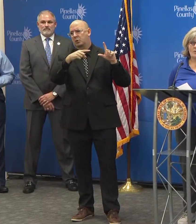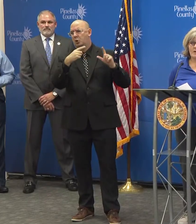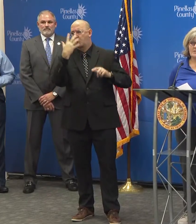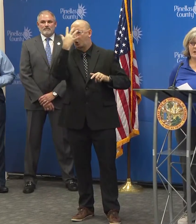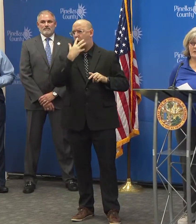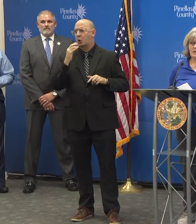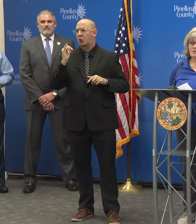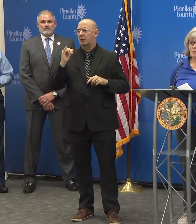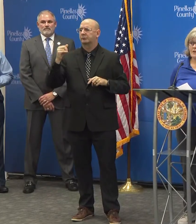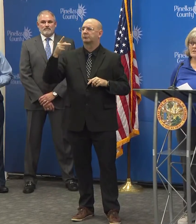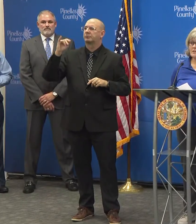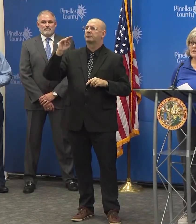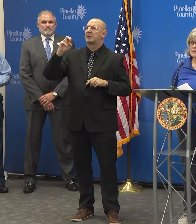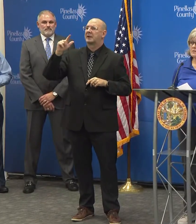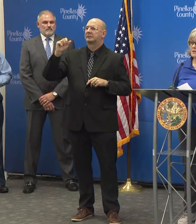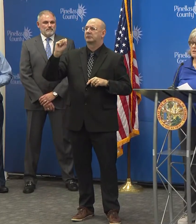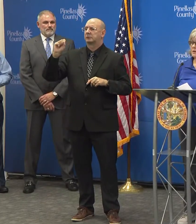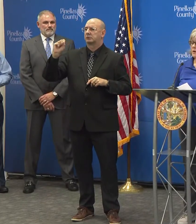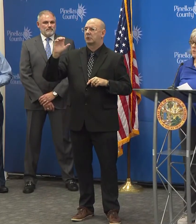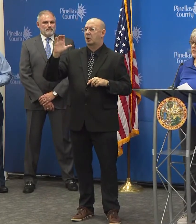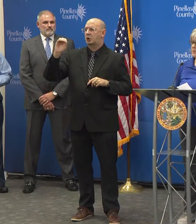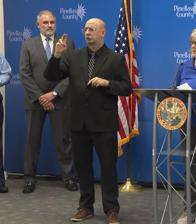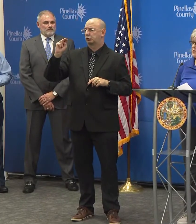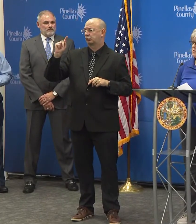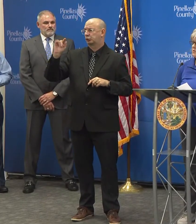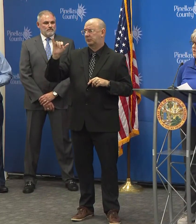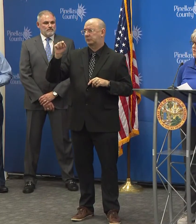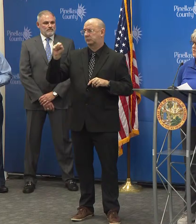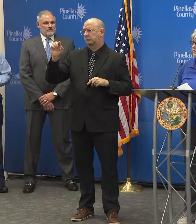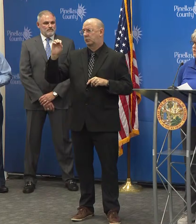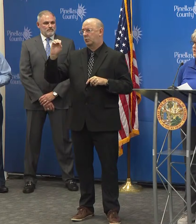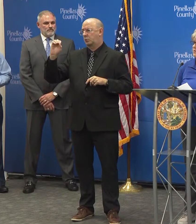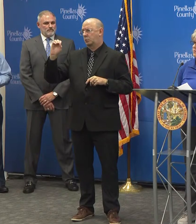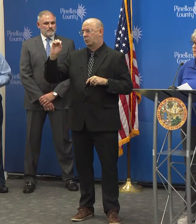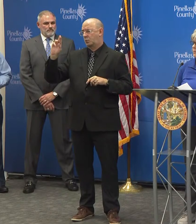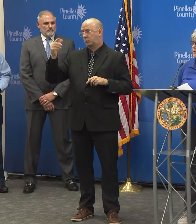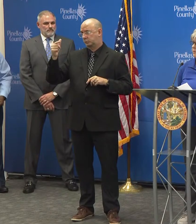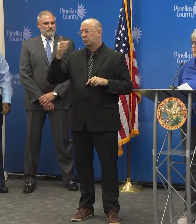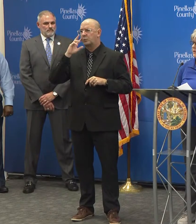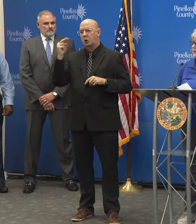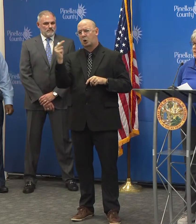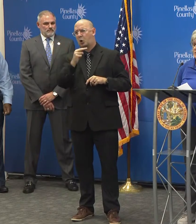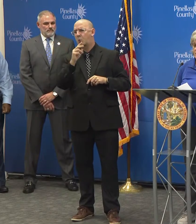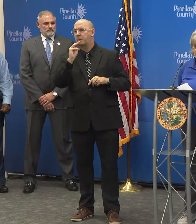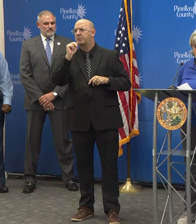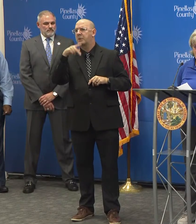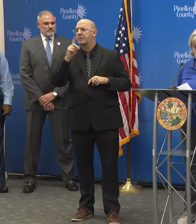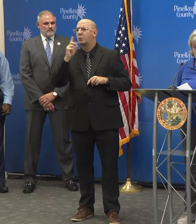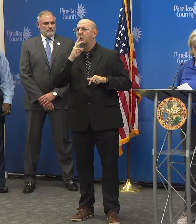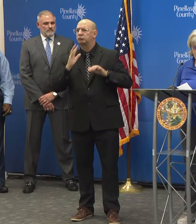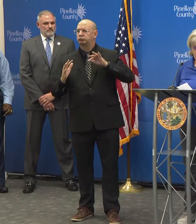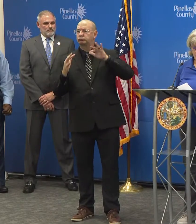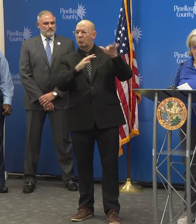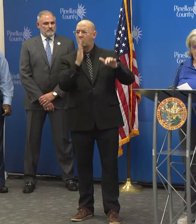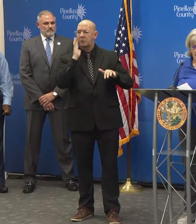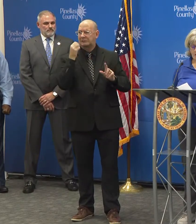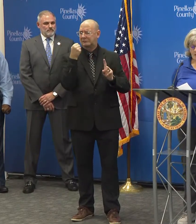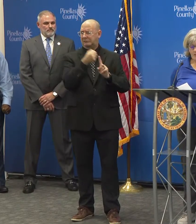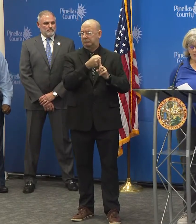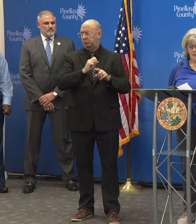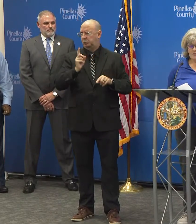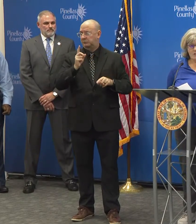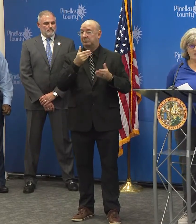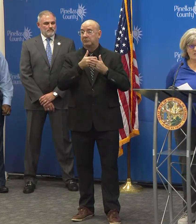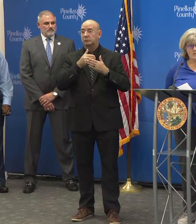storm.pinellascounty.org website. So residents can see what the potential surge for this storm will be in their location.